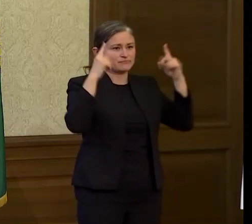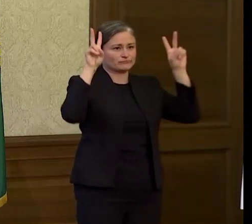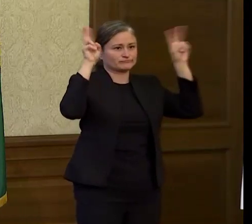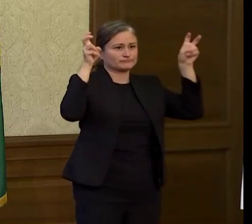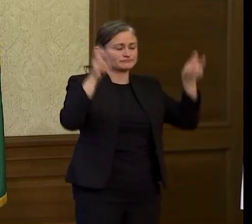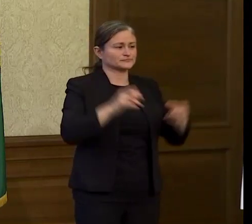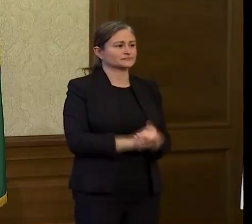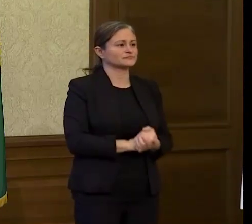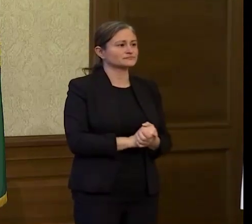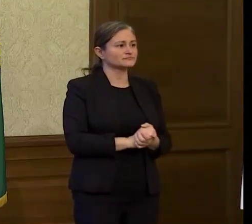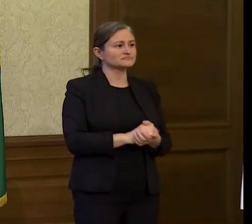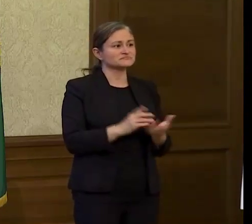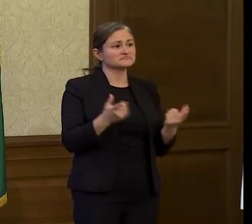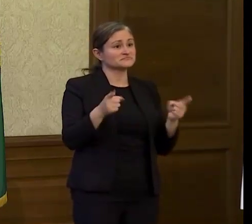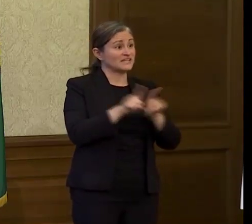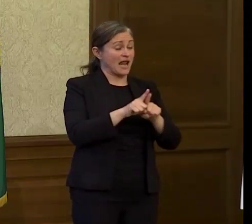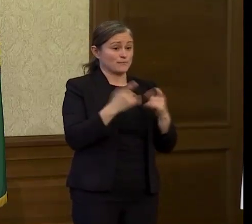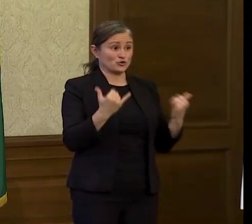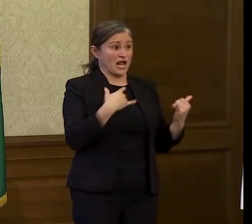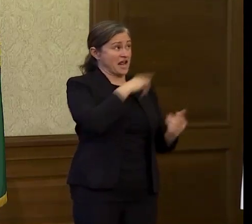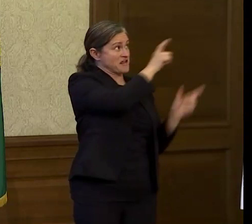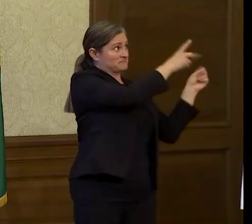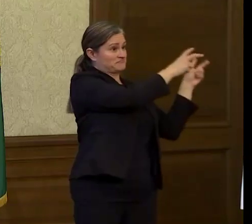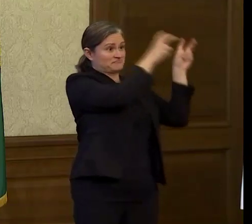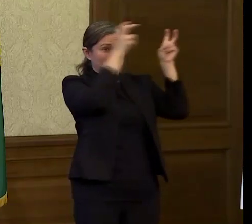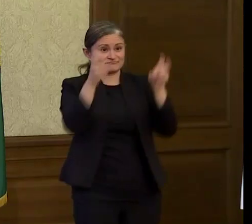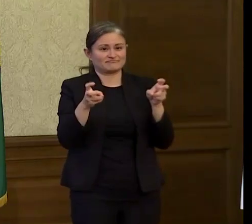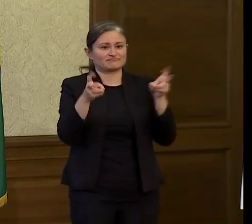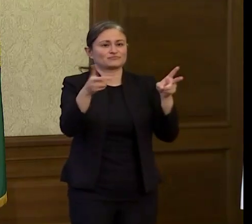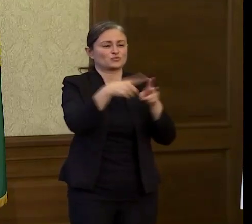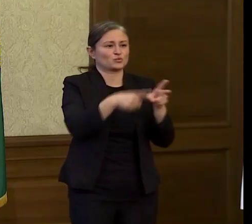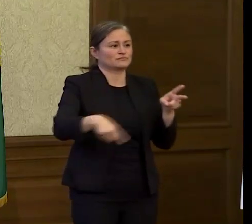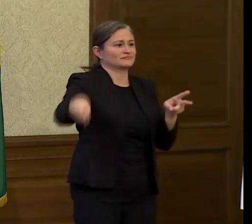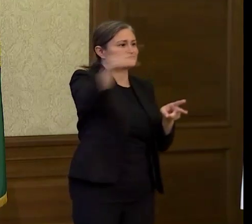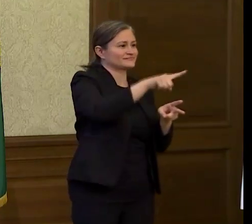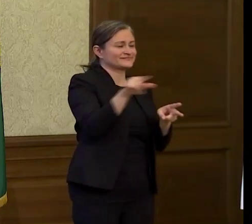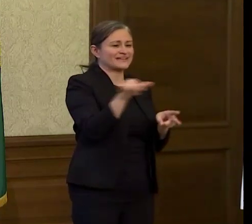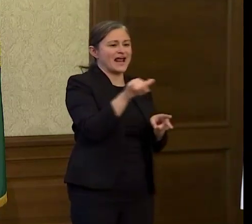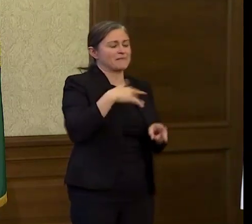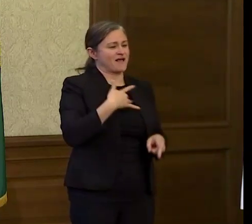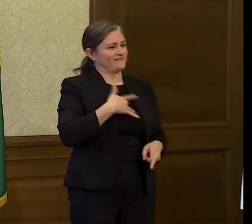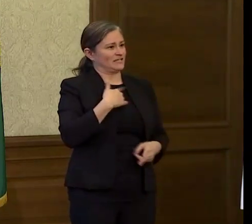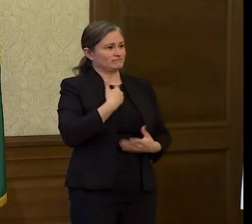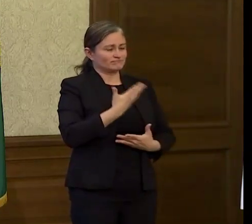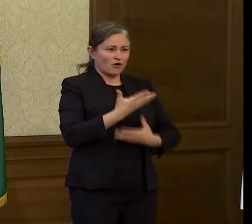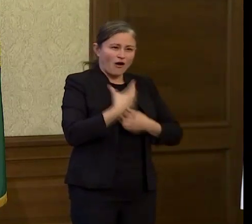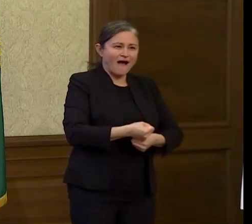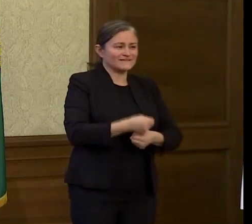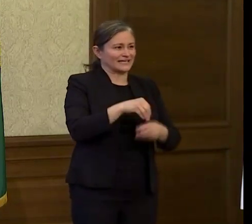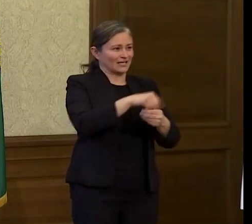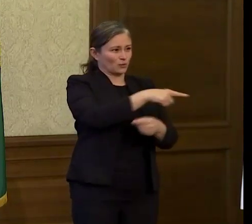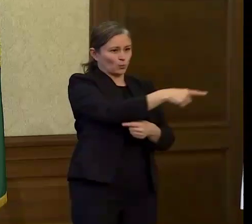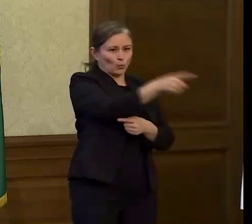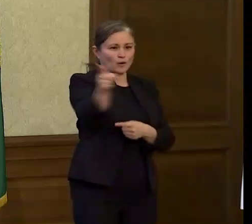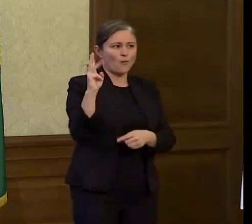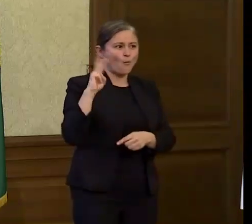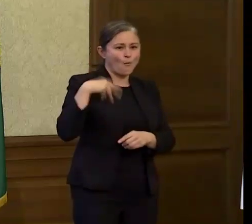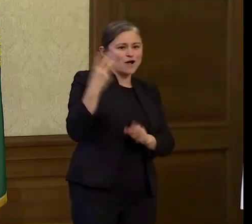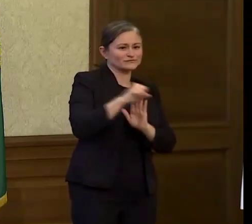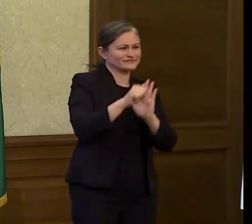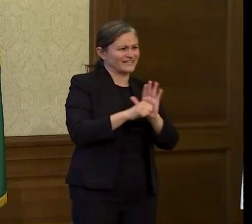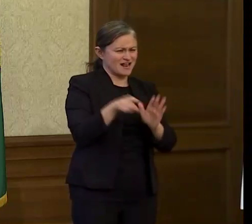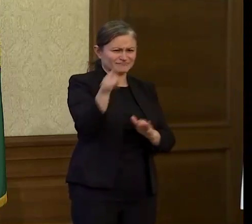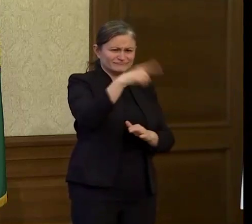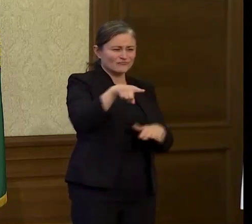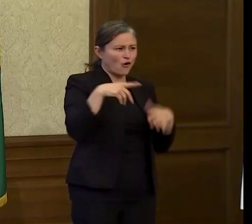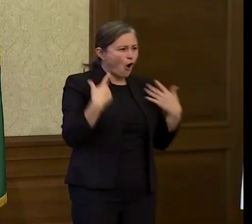then, and it is true now. I have confidence in the courage of Washingtonians, and it is already being displayed